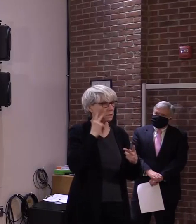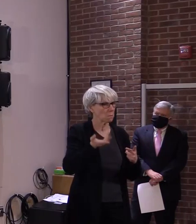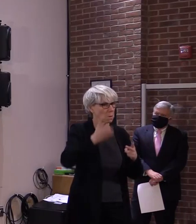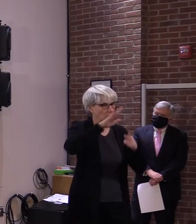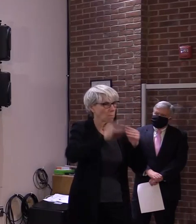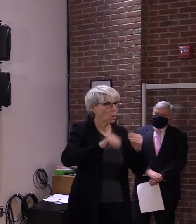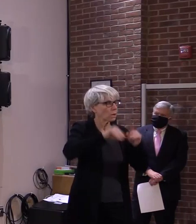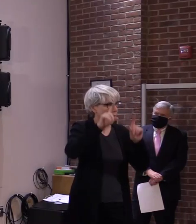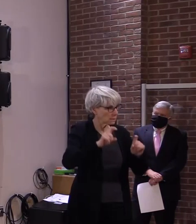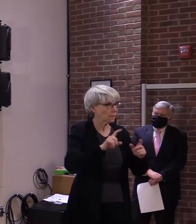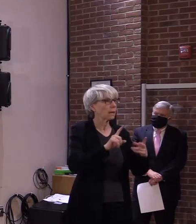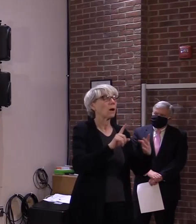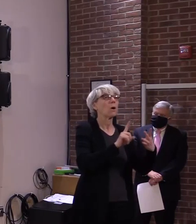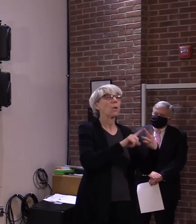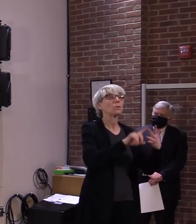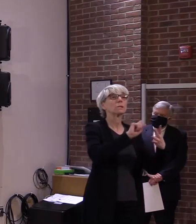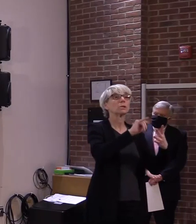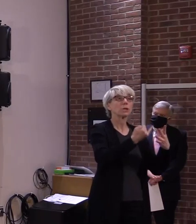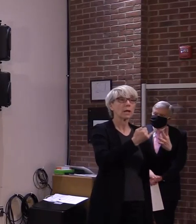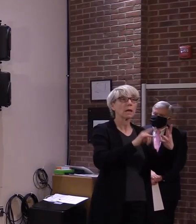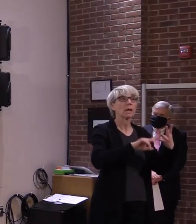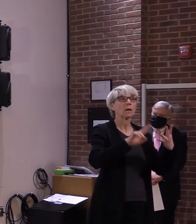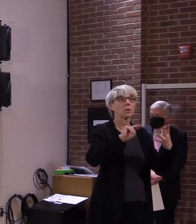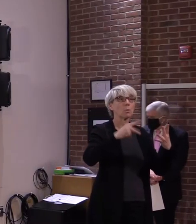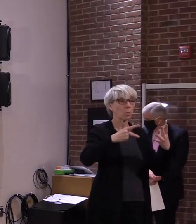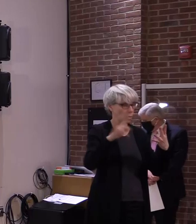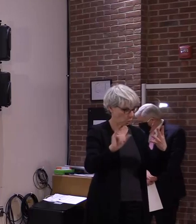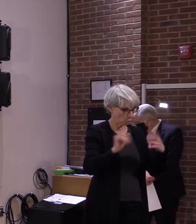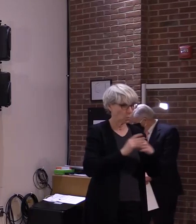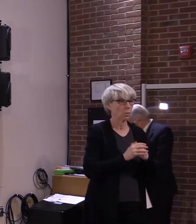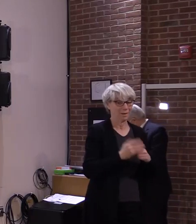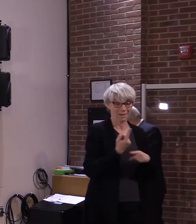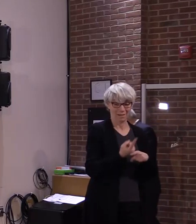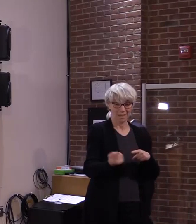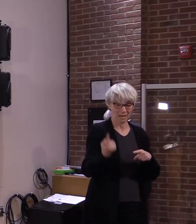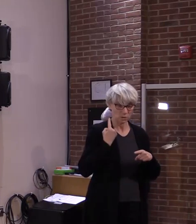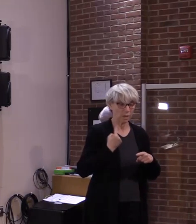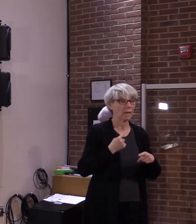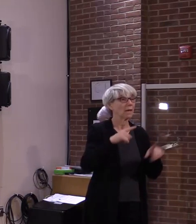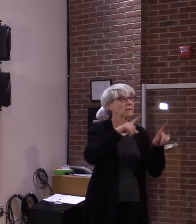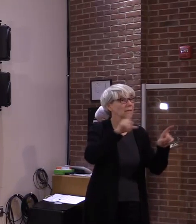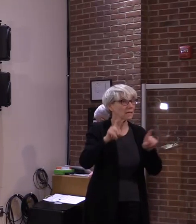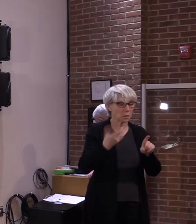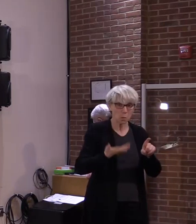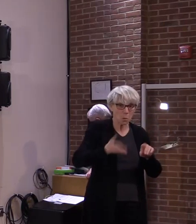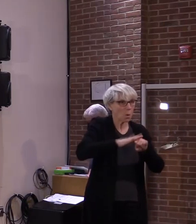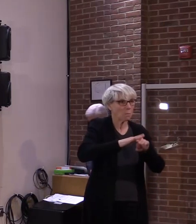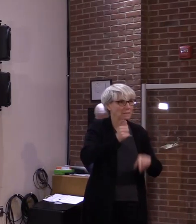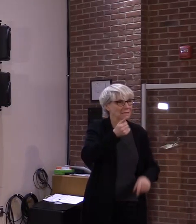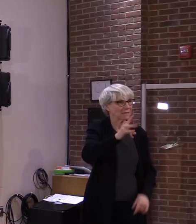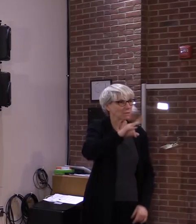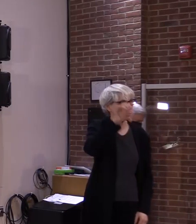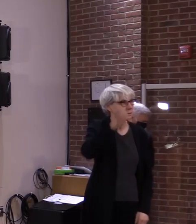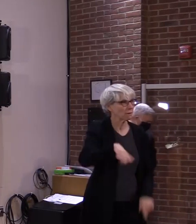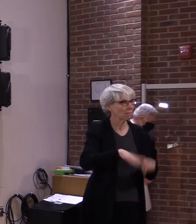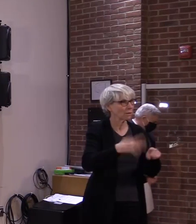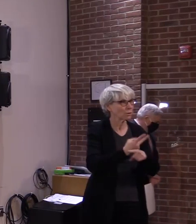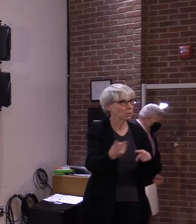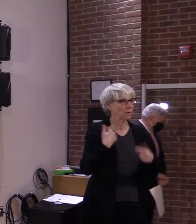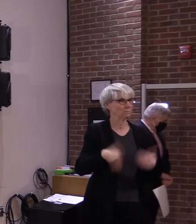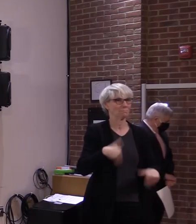In fact, testing last week at our on-demand sites increased by 17% over the previous